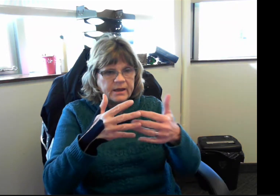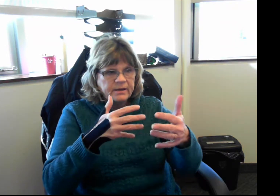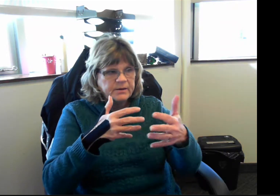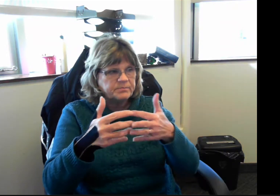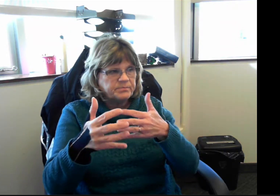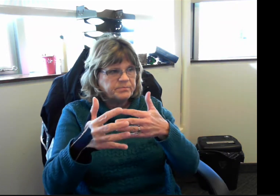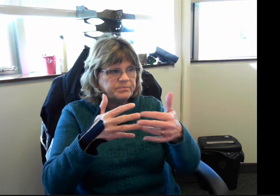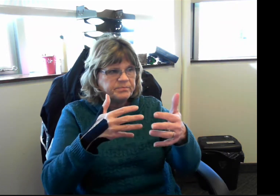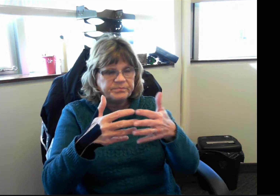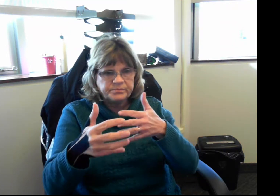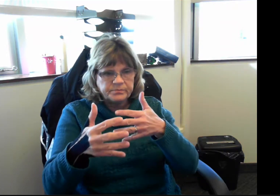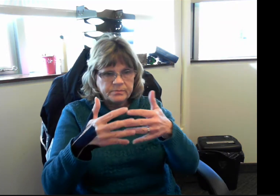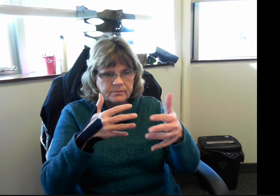gray.